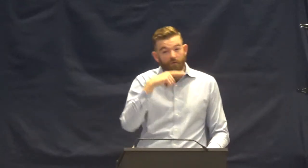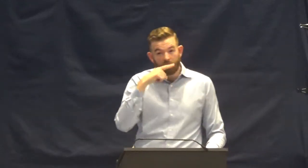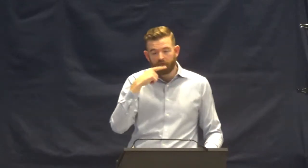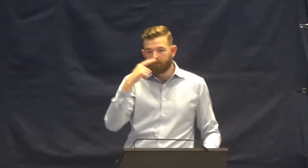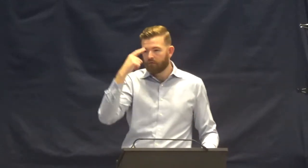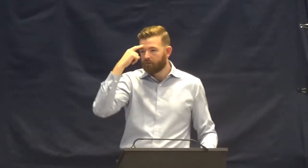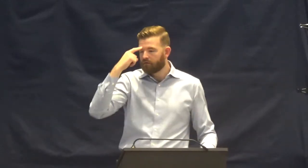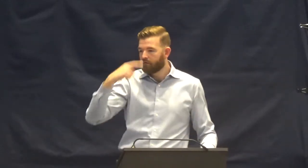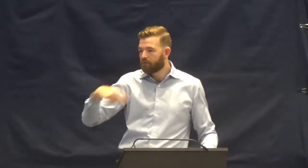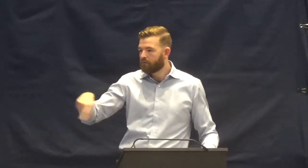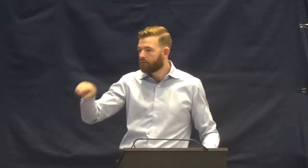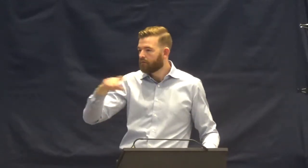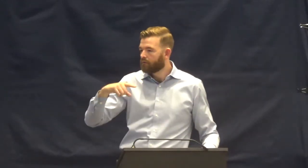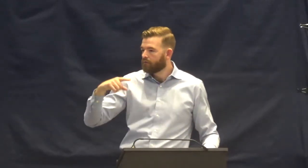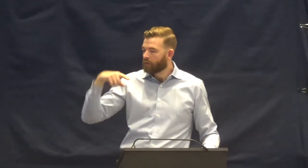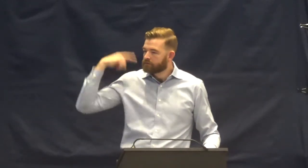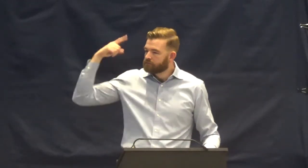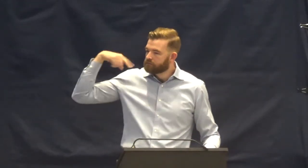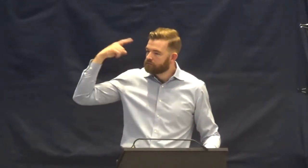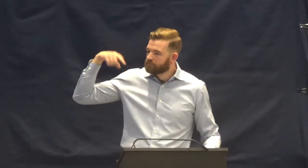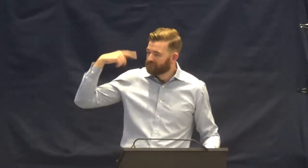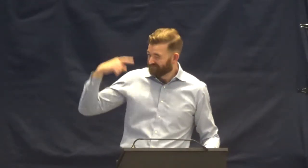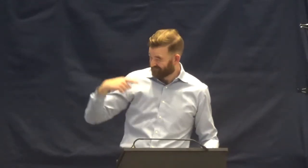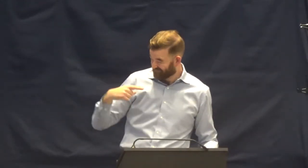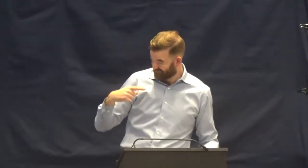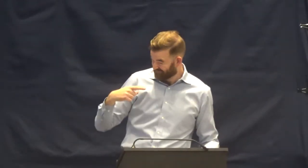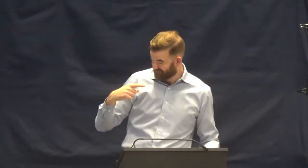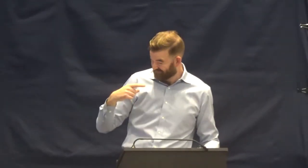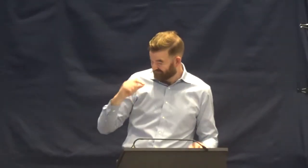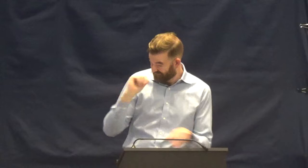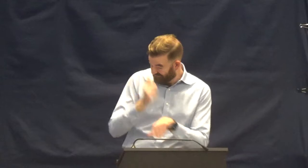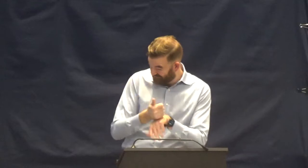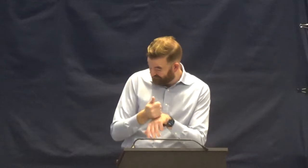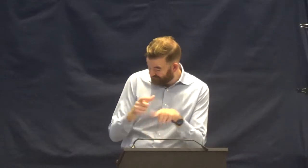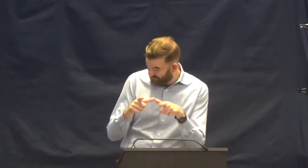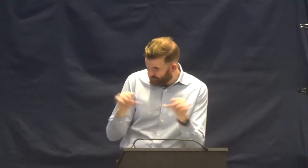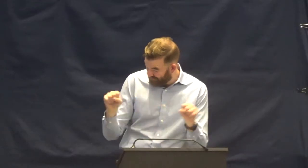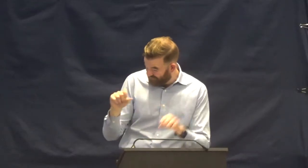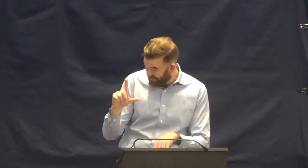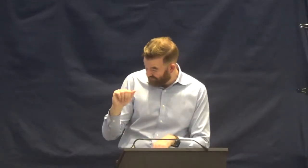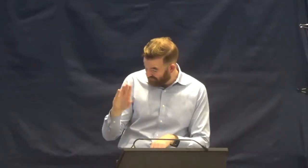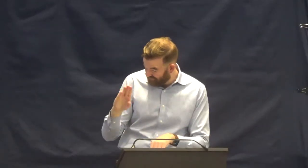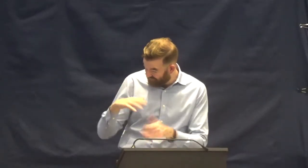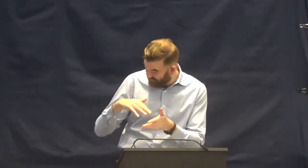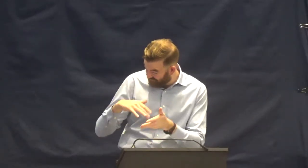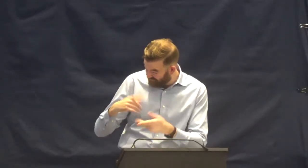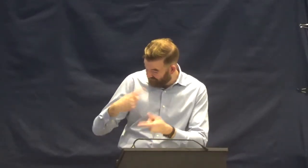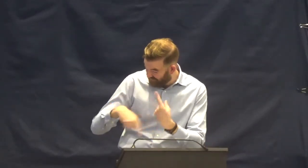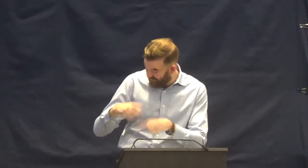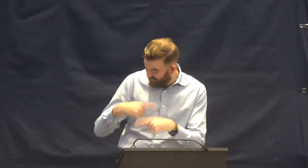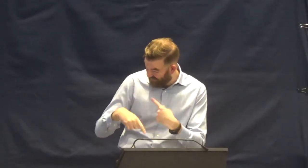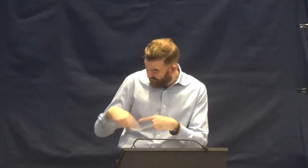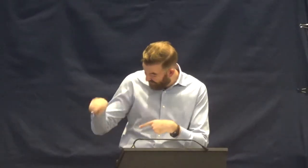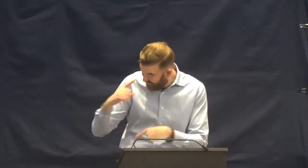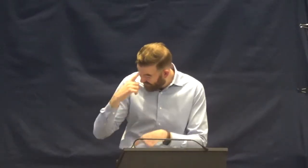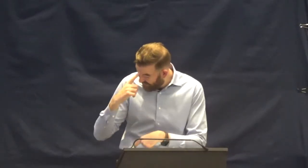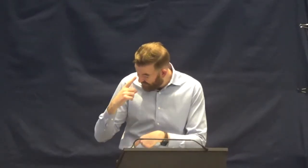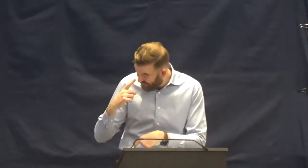It had all the aspects of a bona fide language, so they set up the first language linguistics lab